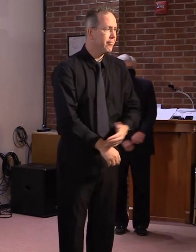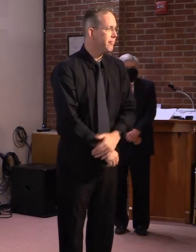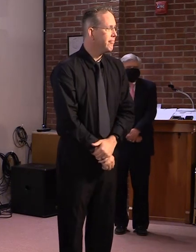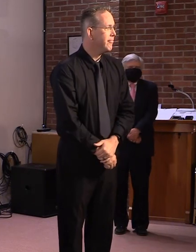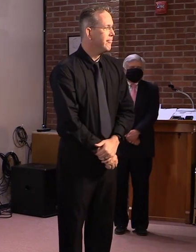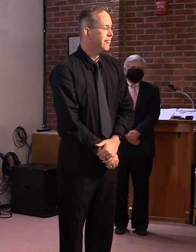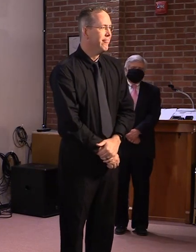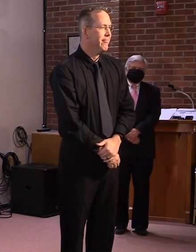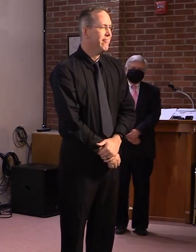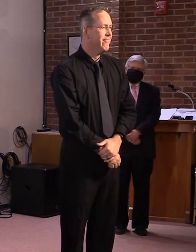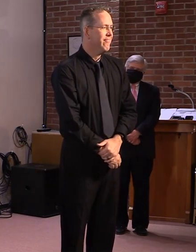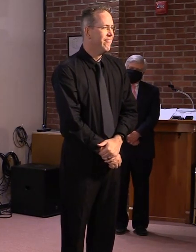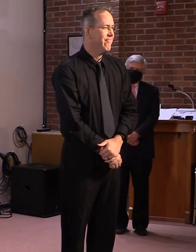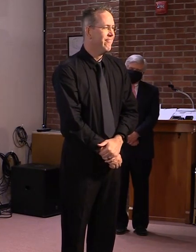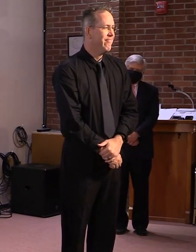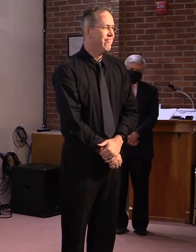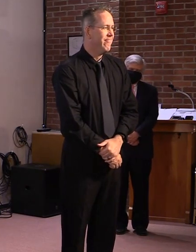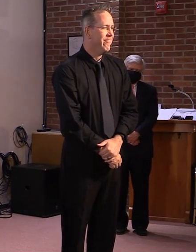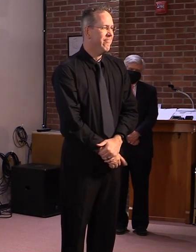John, VPR.